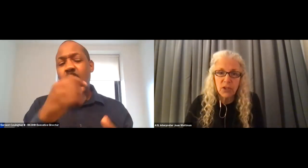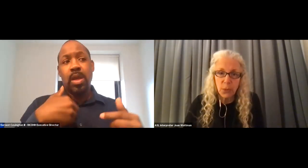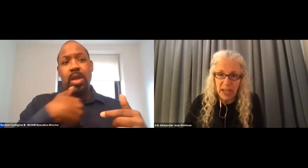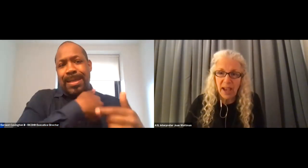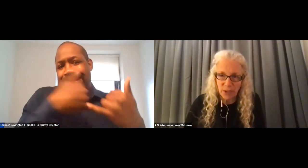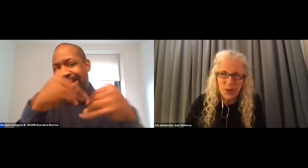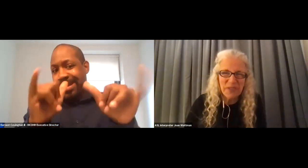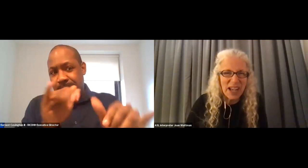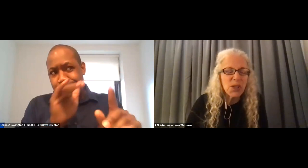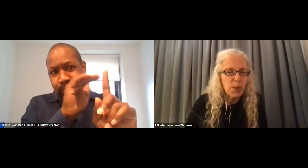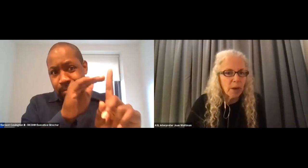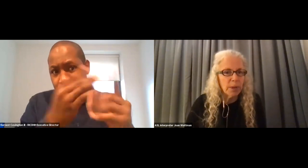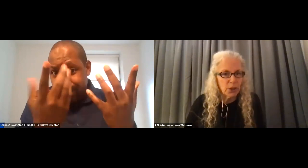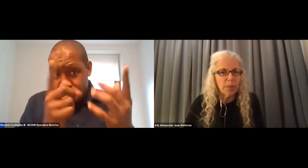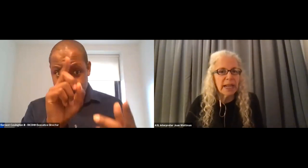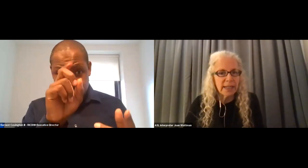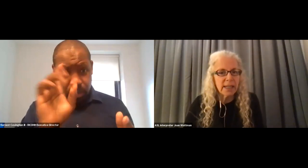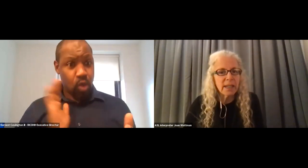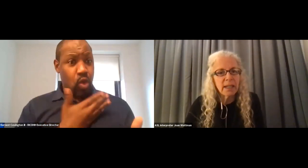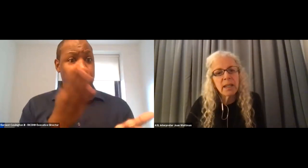So we have to move fast with our budget plans.